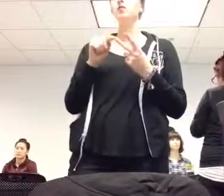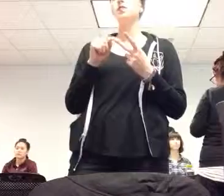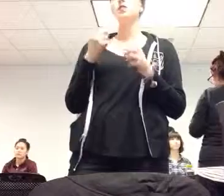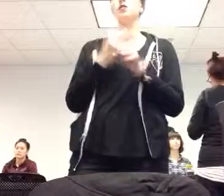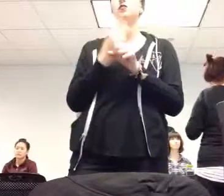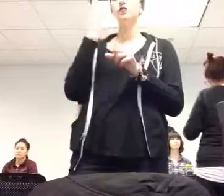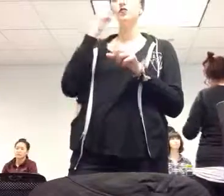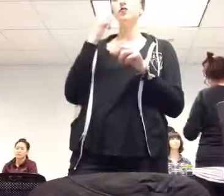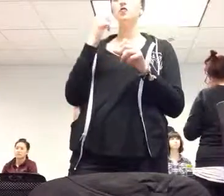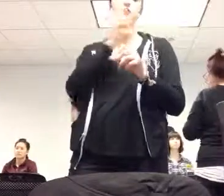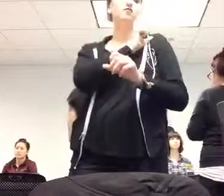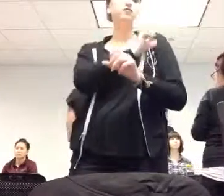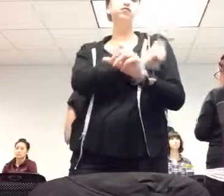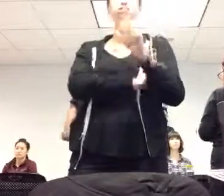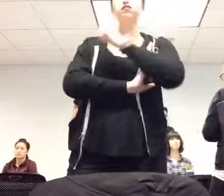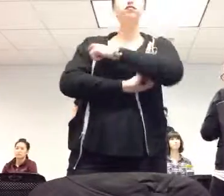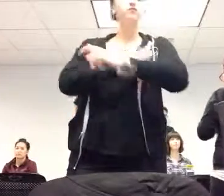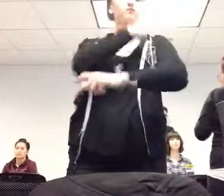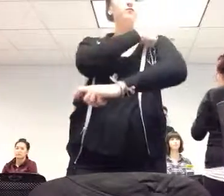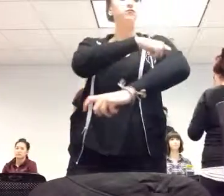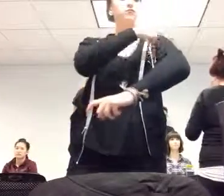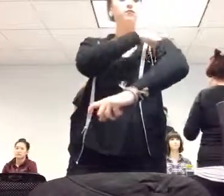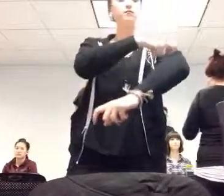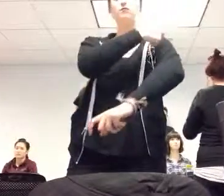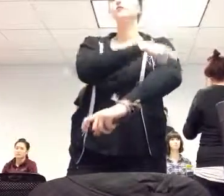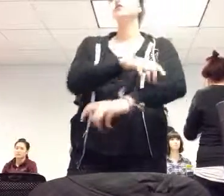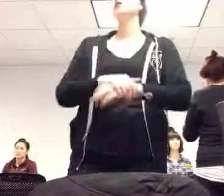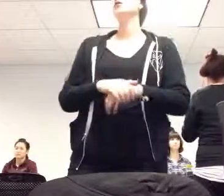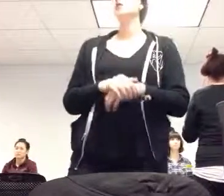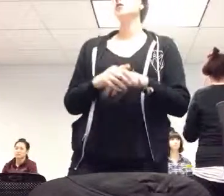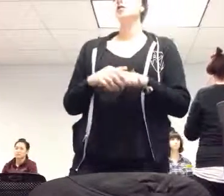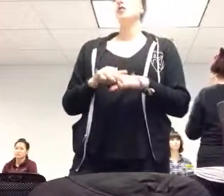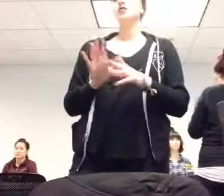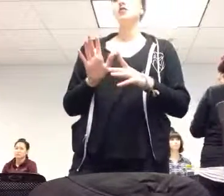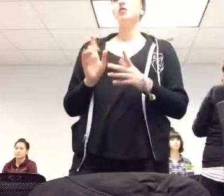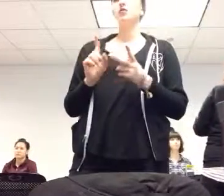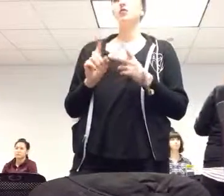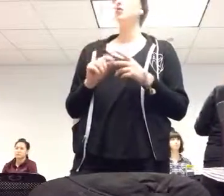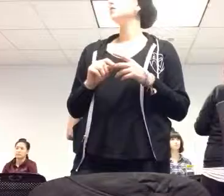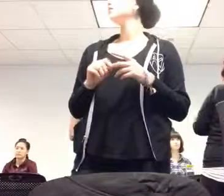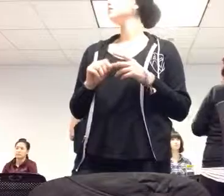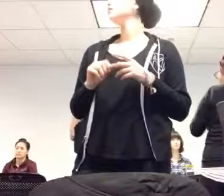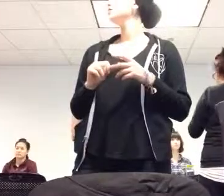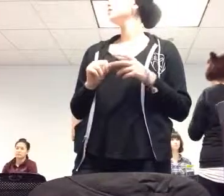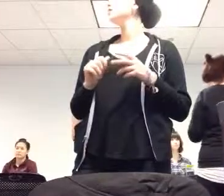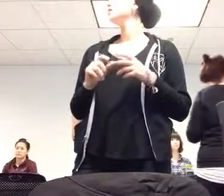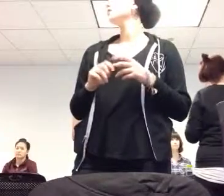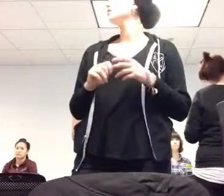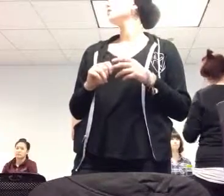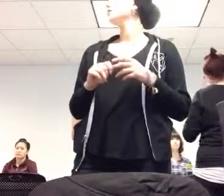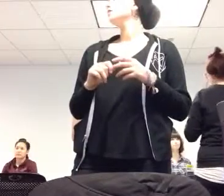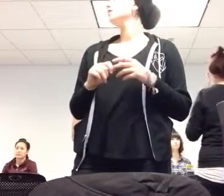for. In other words, they were seen as a replenishable resource, not necessarily killing. But these things, all right, can